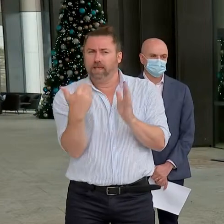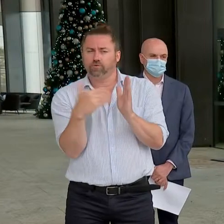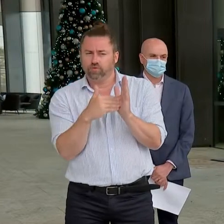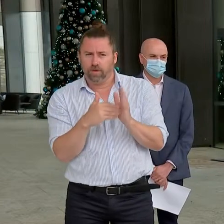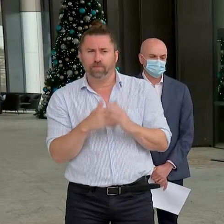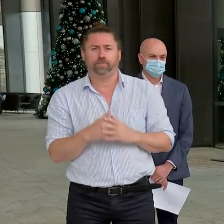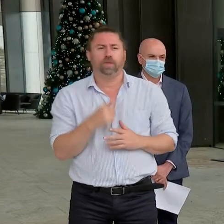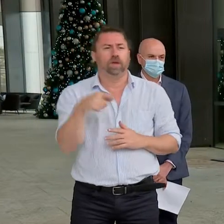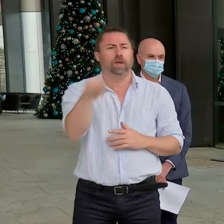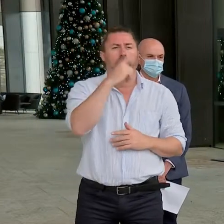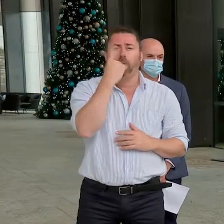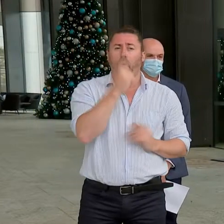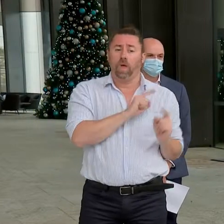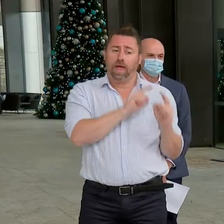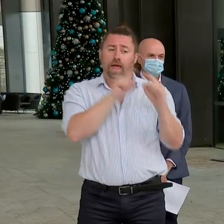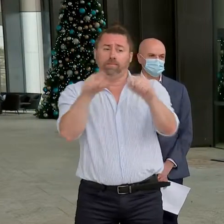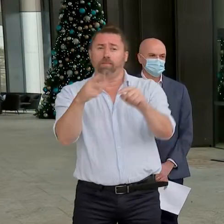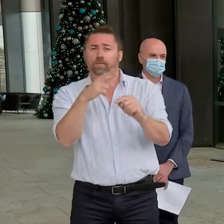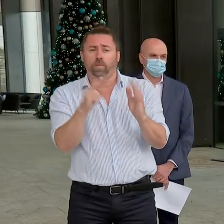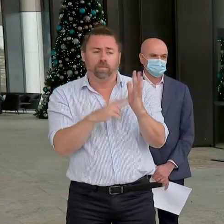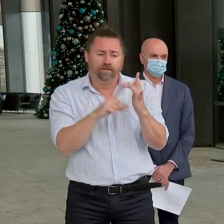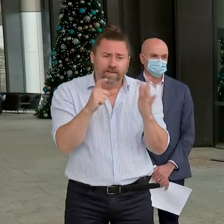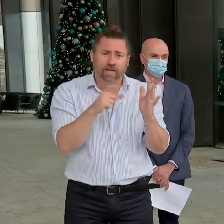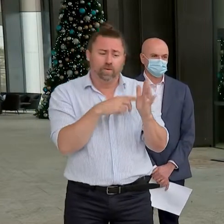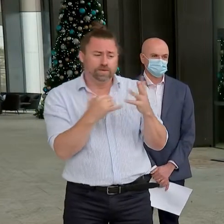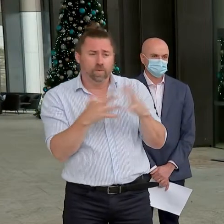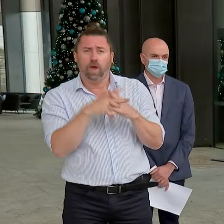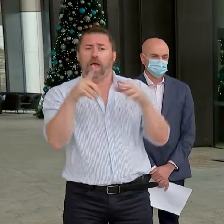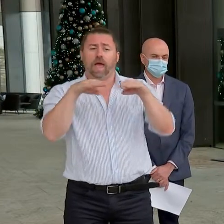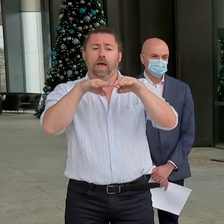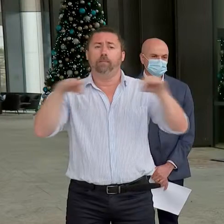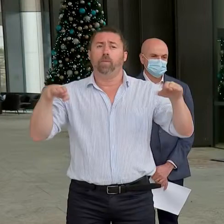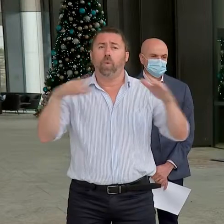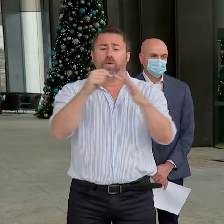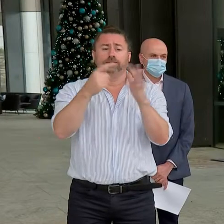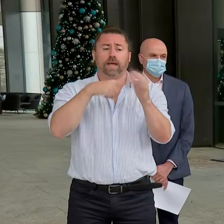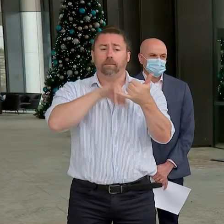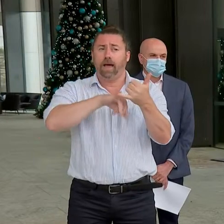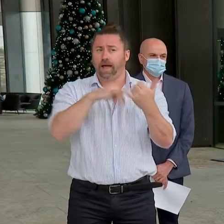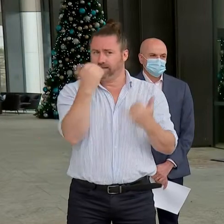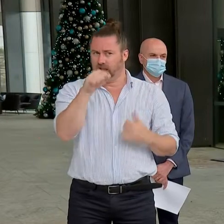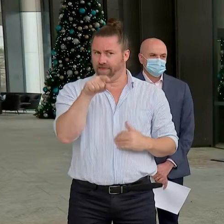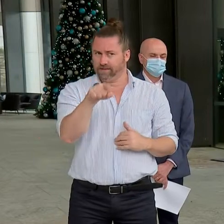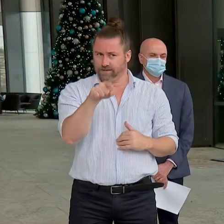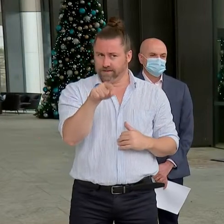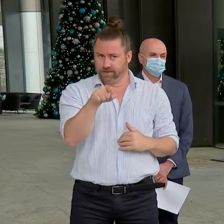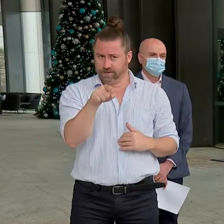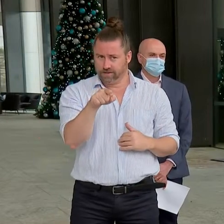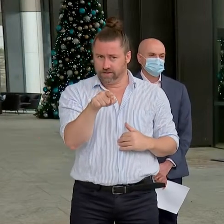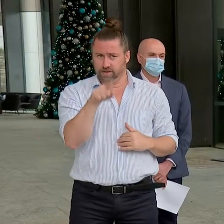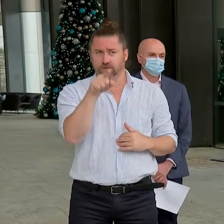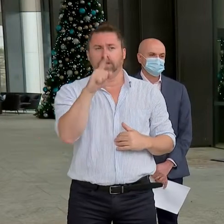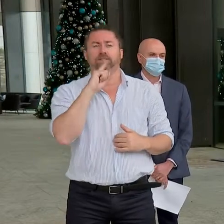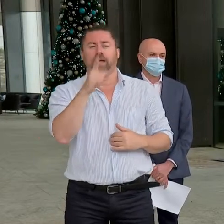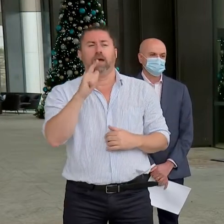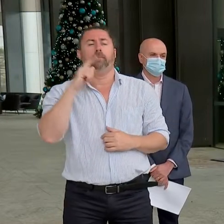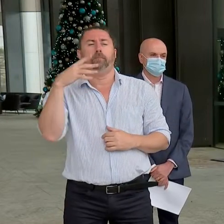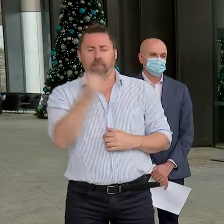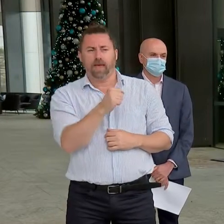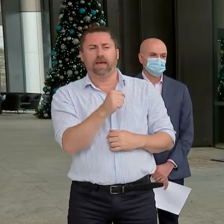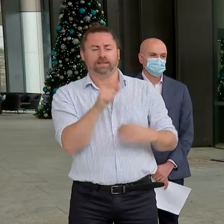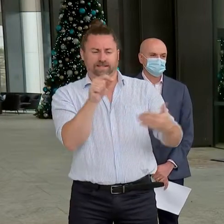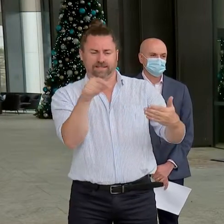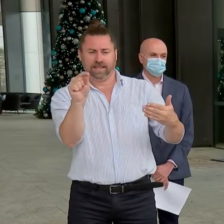are travelling from interstate that the border pass itself will still require you to commit to doing a day 5 test.